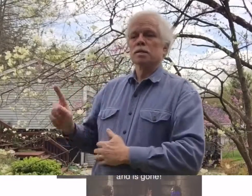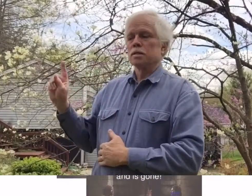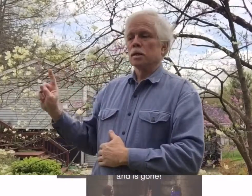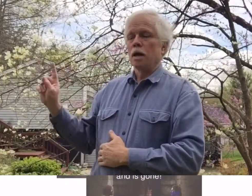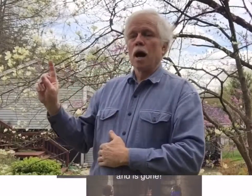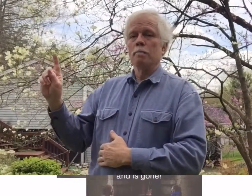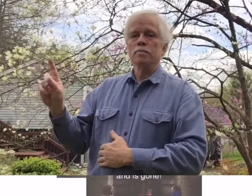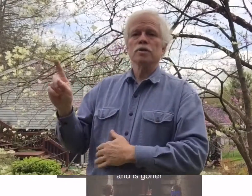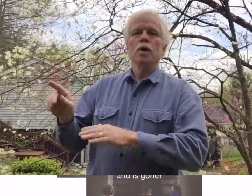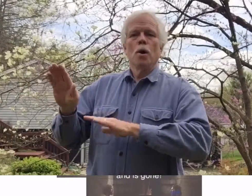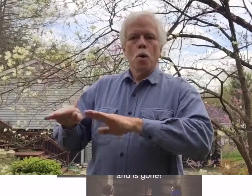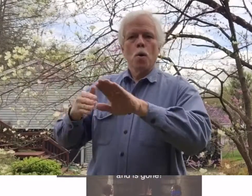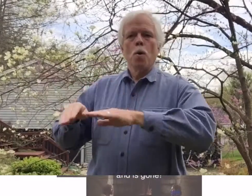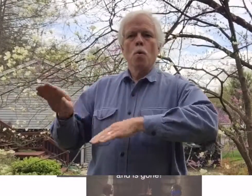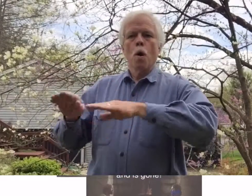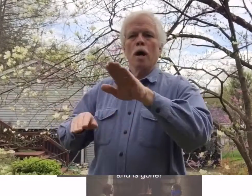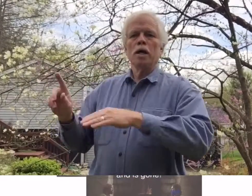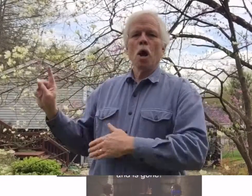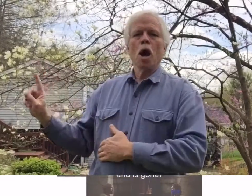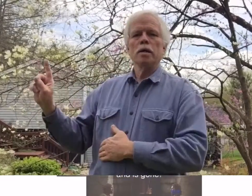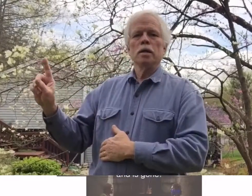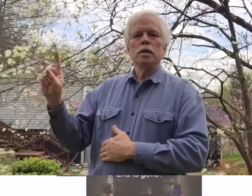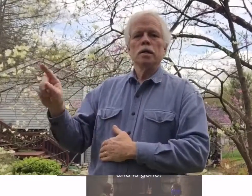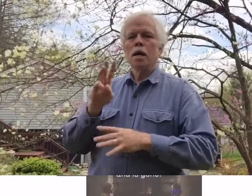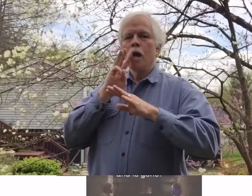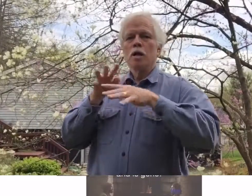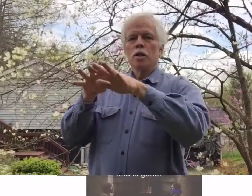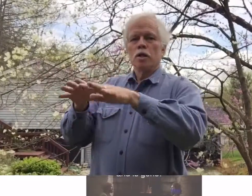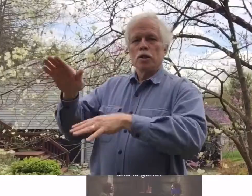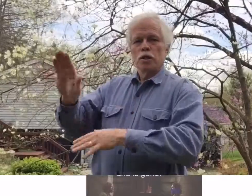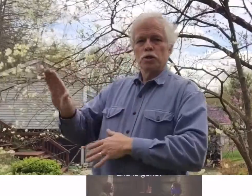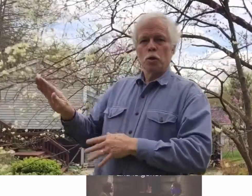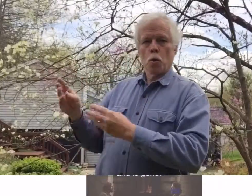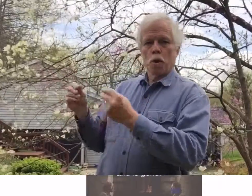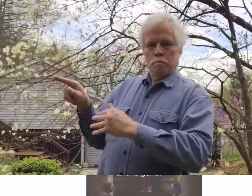Jesus comes walking on the shore,